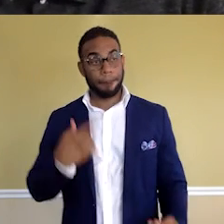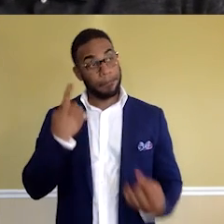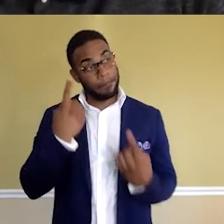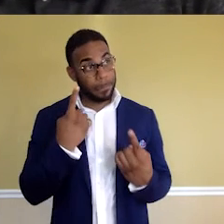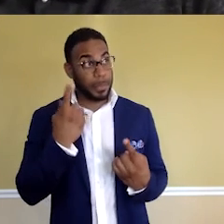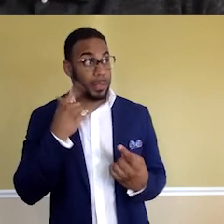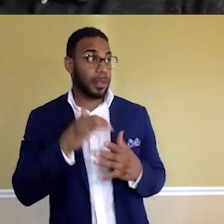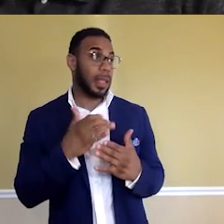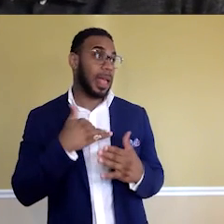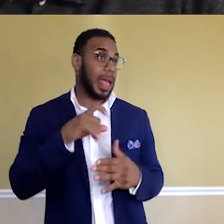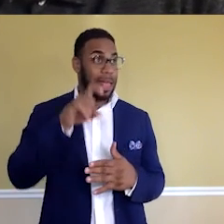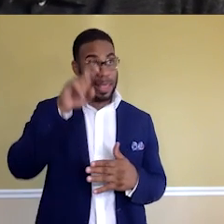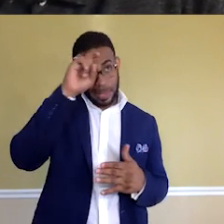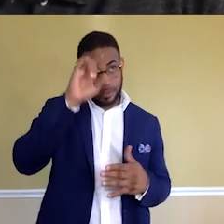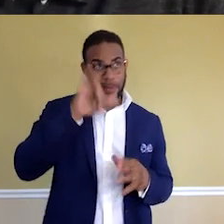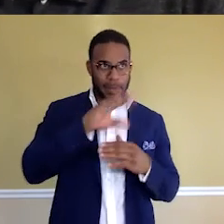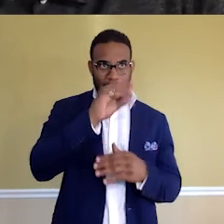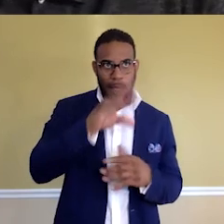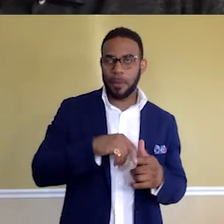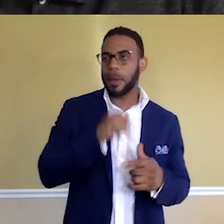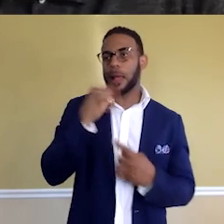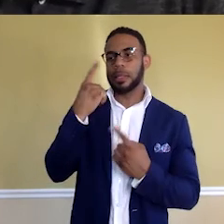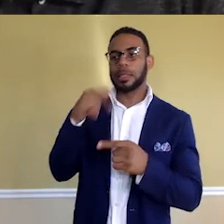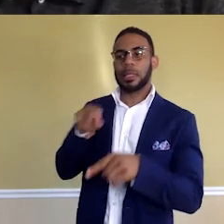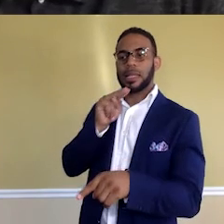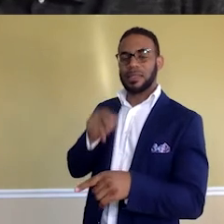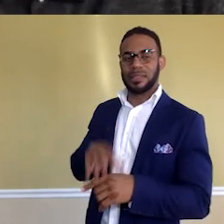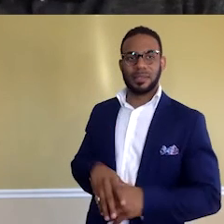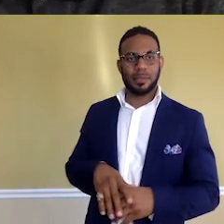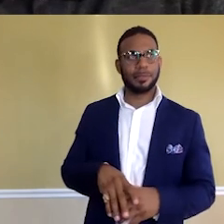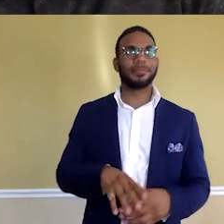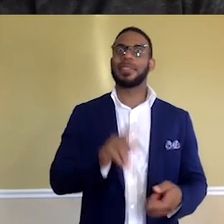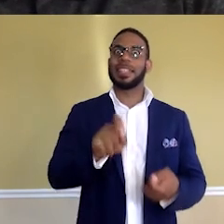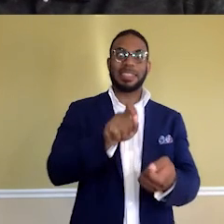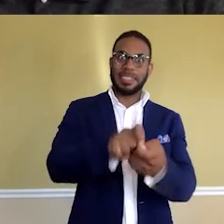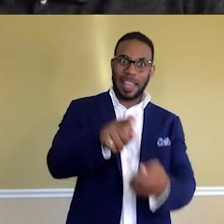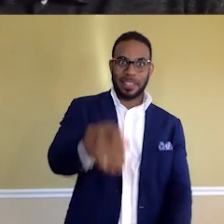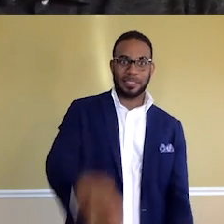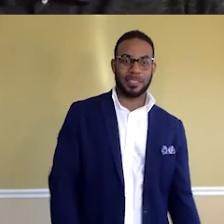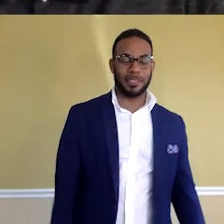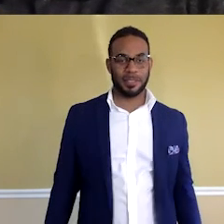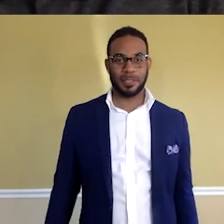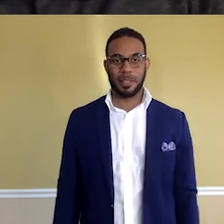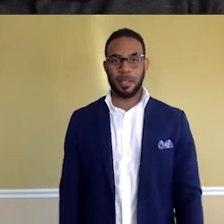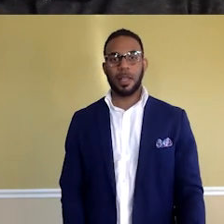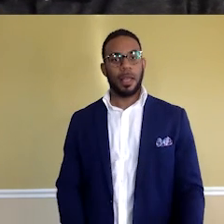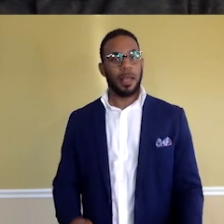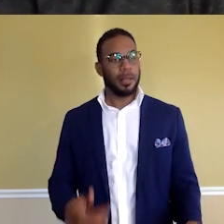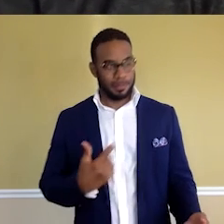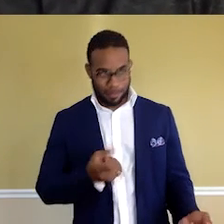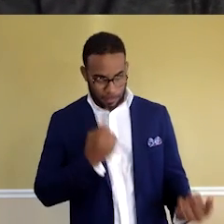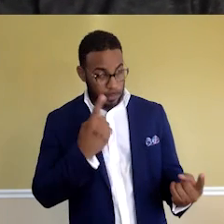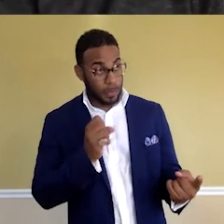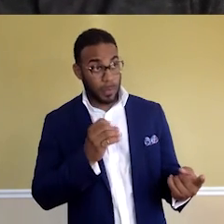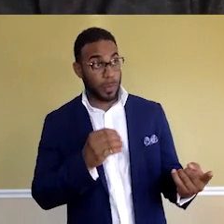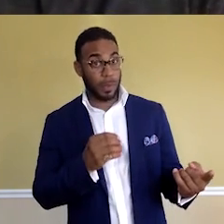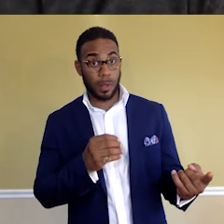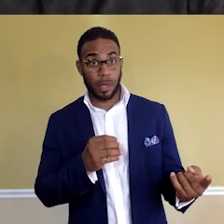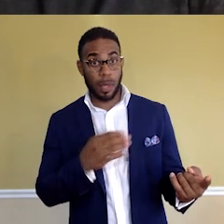for example, Egypt, which is in Africa, but we're not going to consider Nigeria. It's a big problem. I get that. So my question now